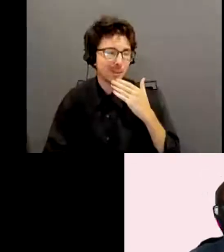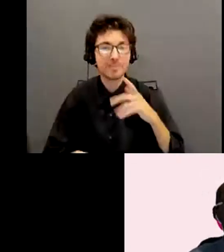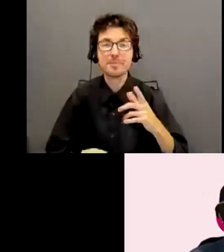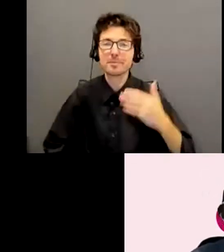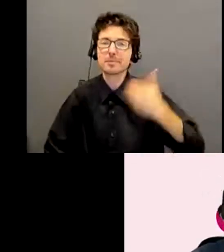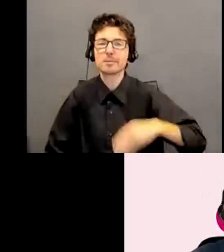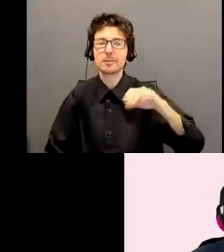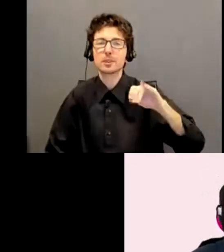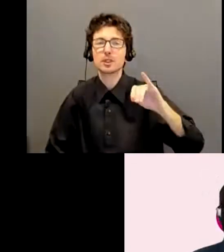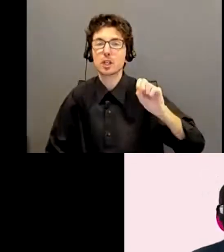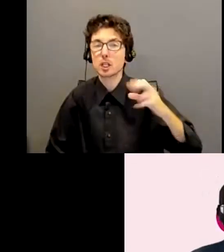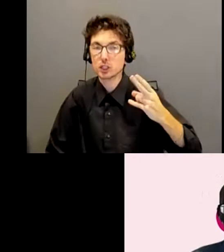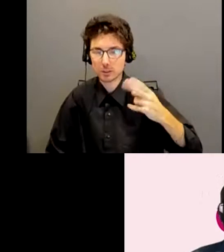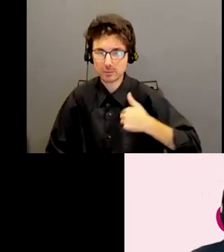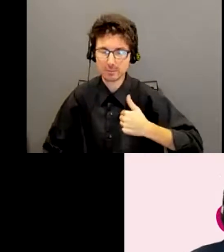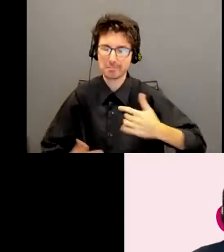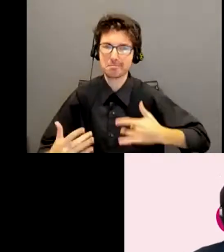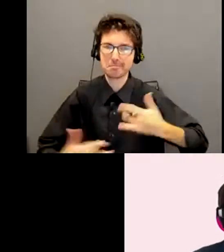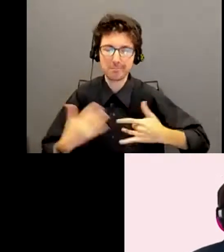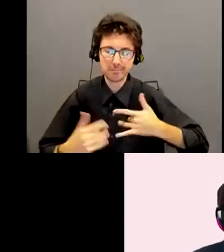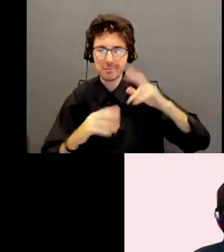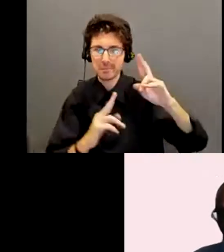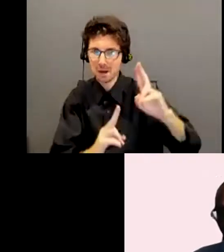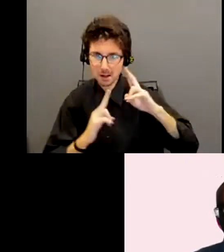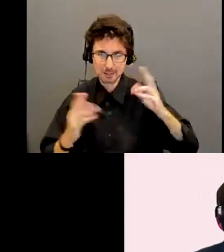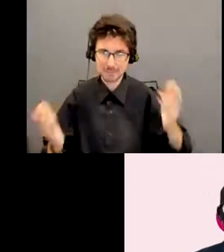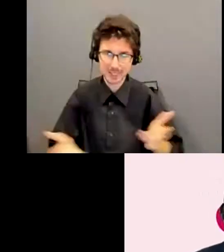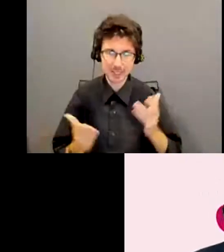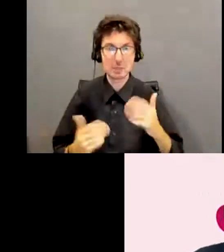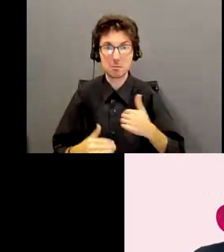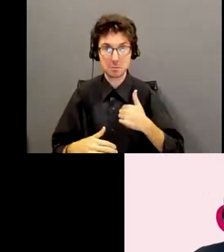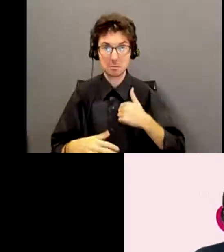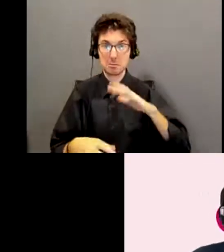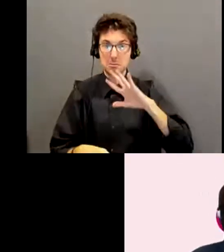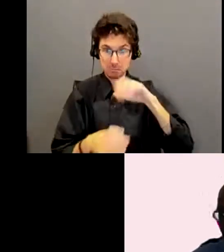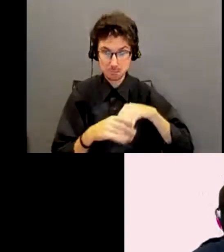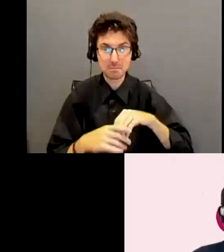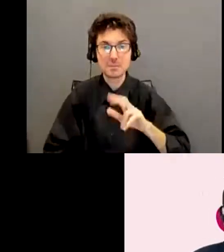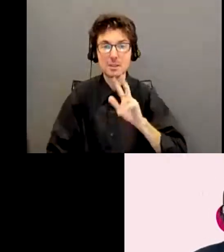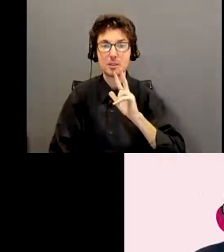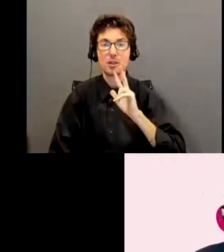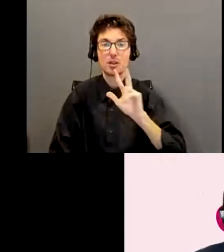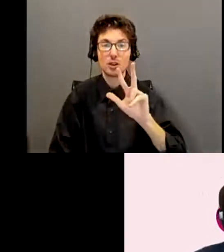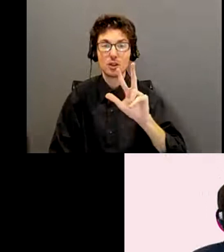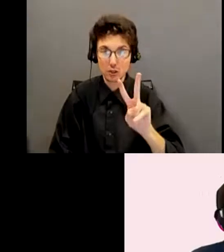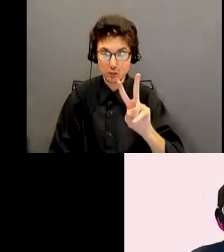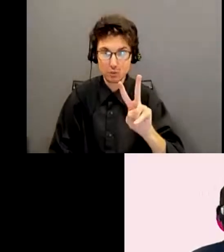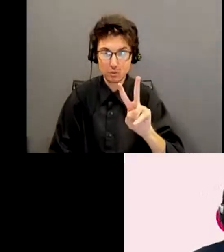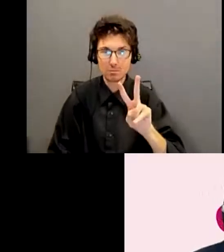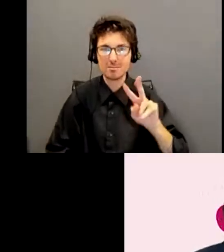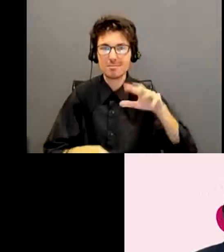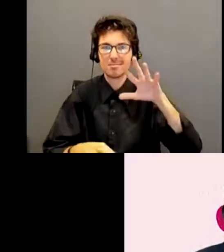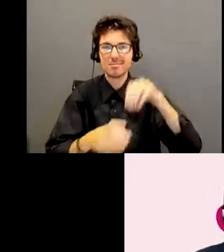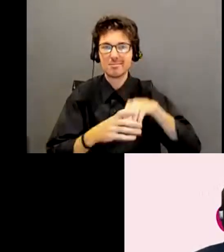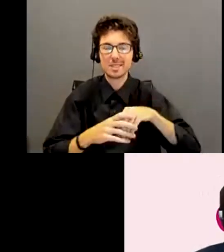and honored to be here with you today. I am 32 years old. I'm living in Yavne. I'm